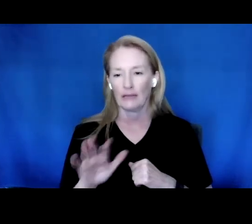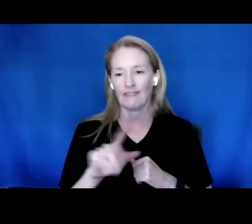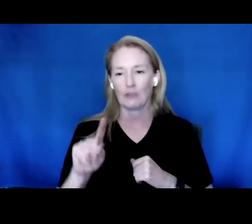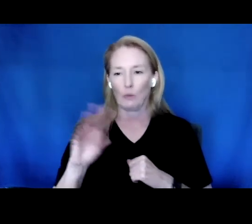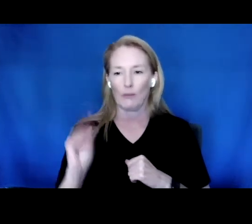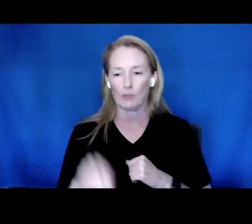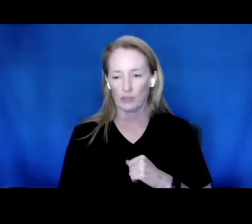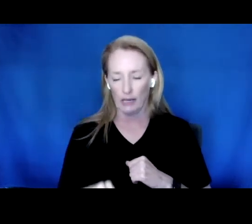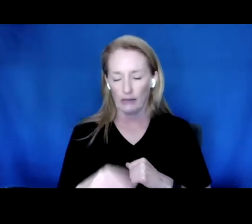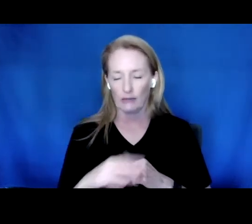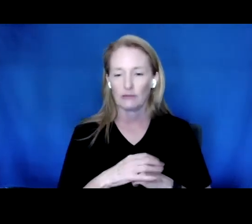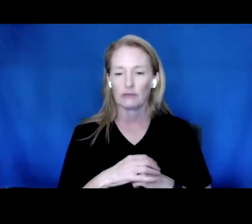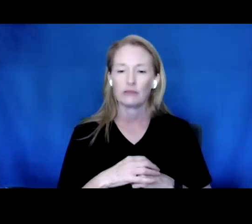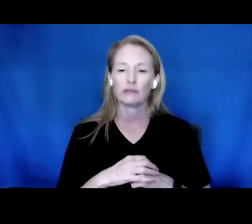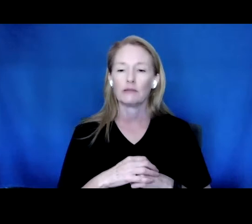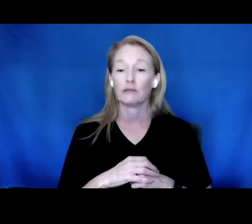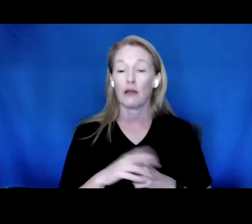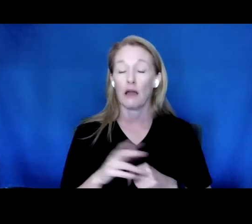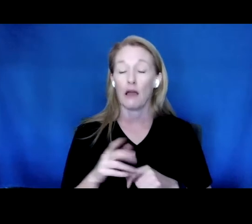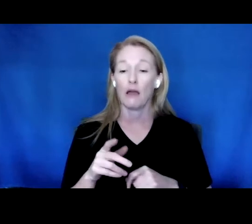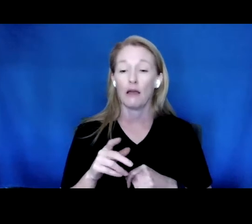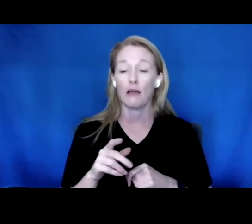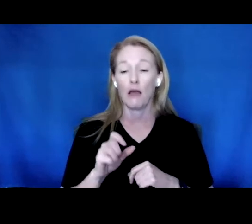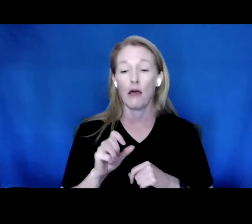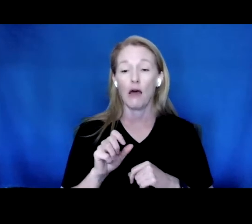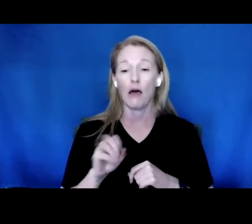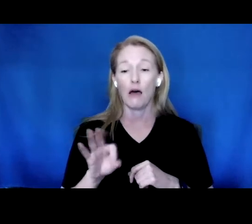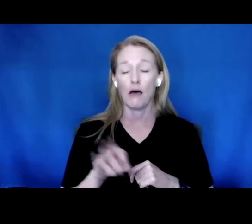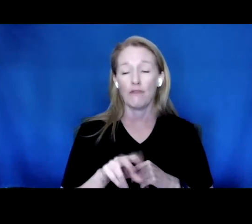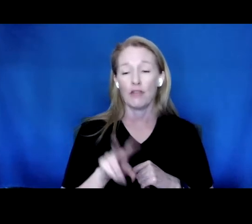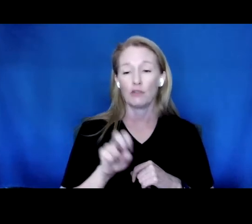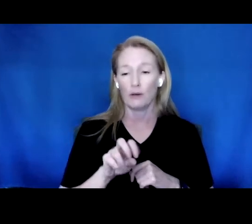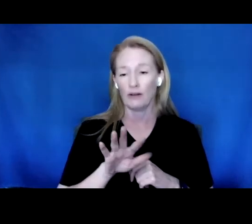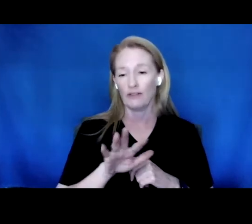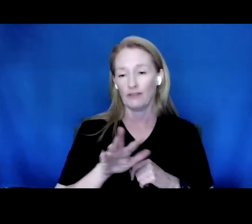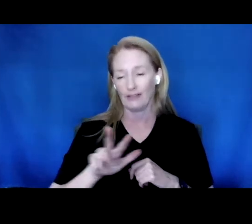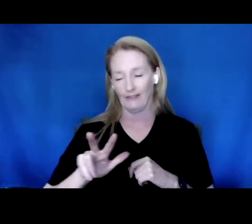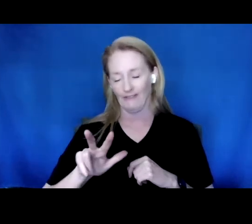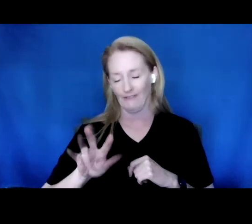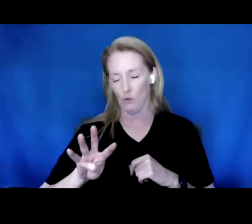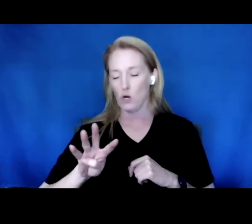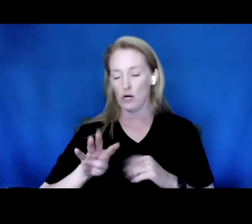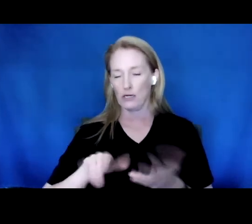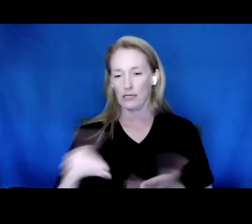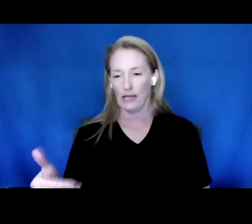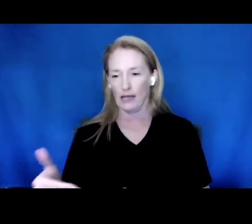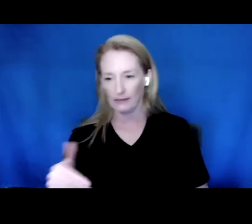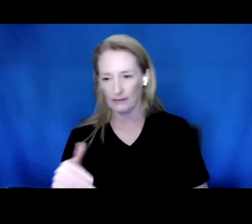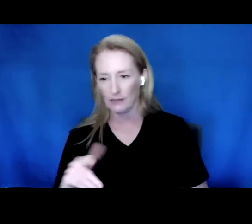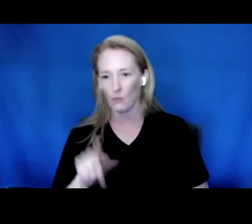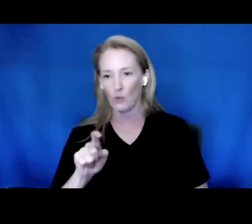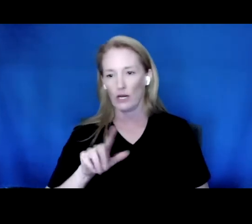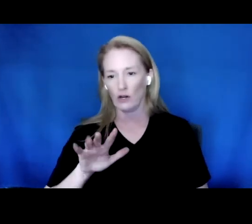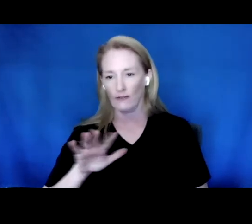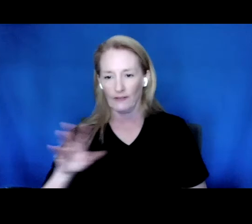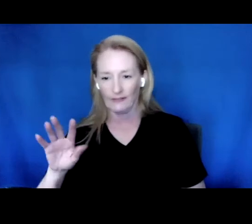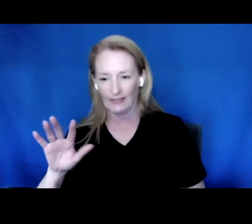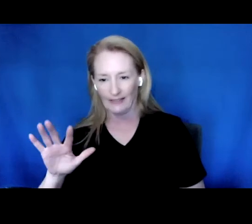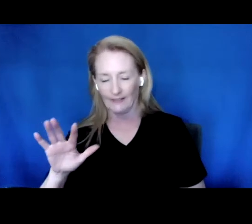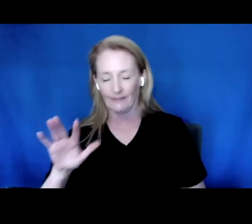And of their 264 deaths, 135 were excess, which also comes out to an excess